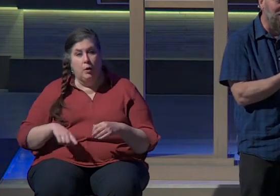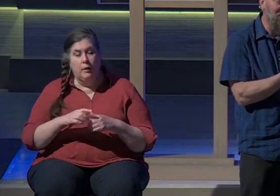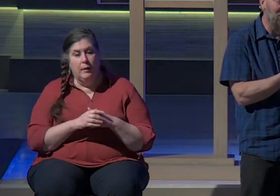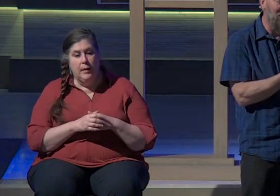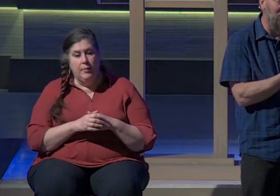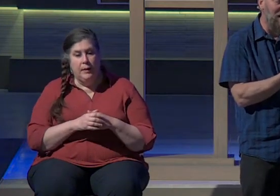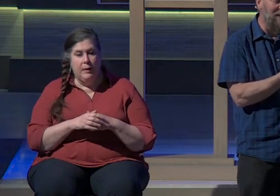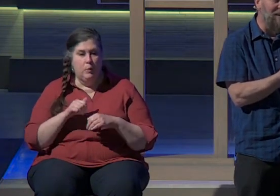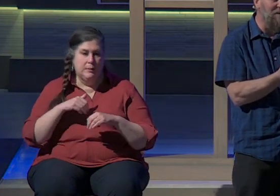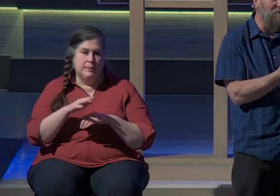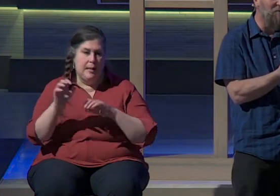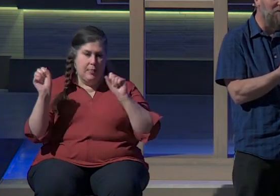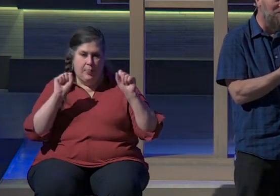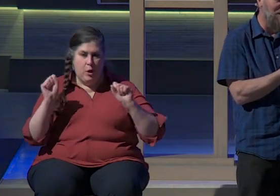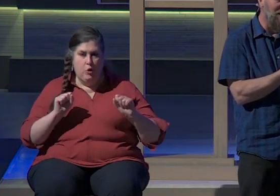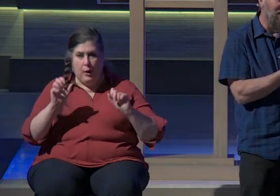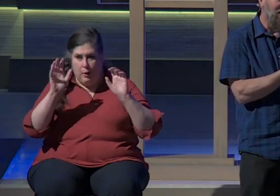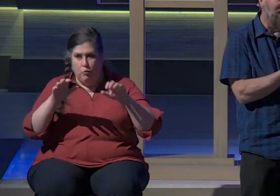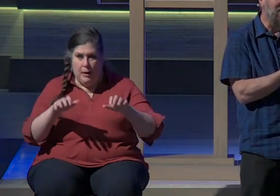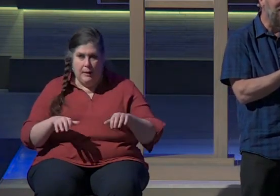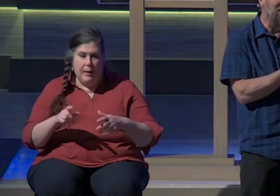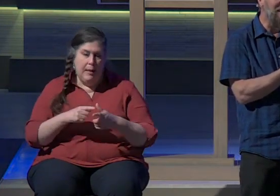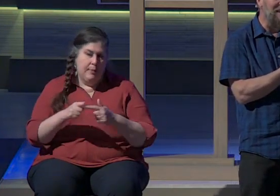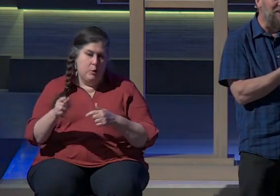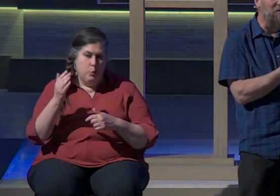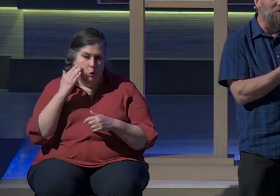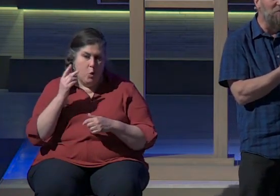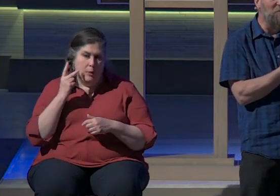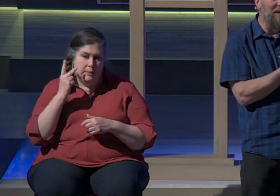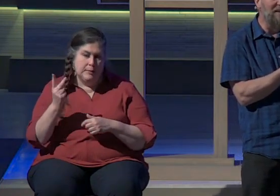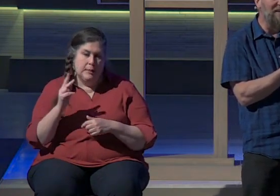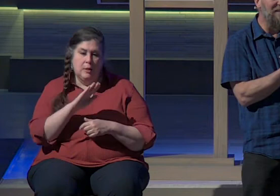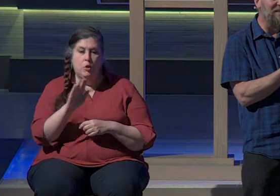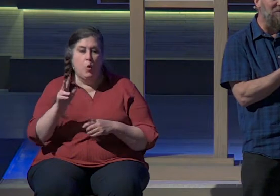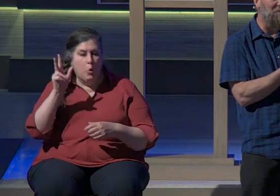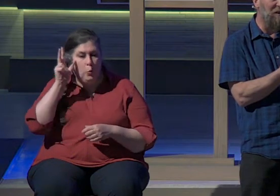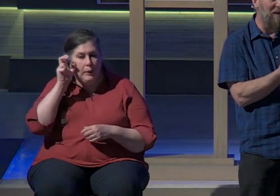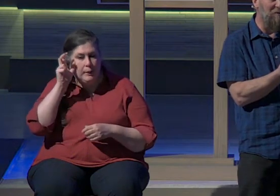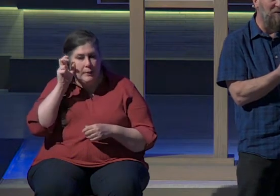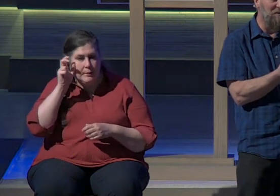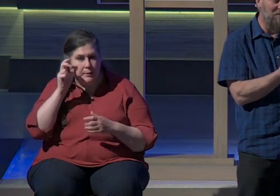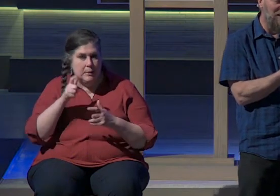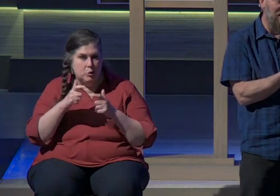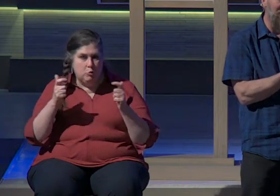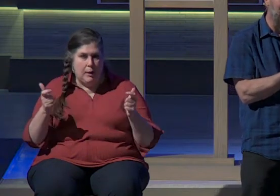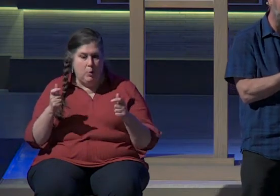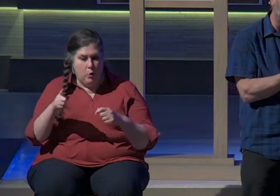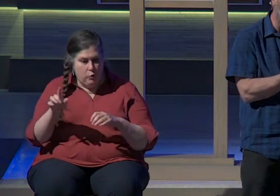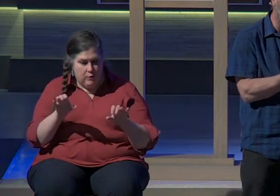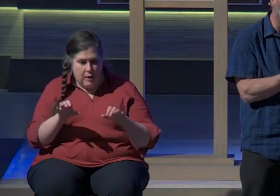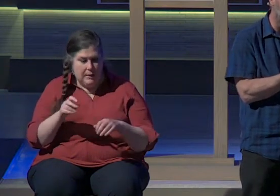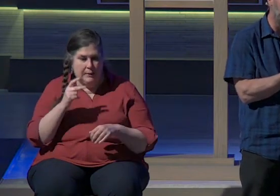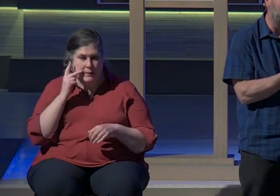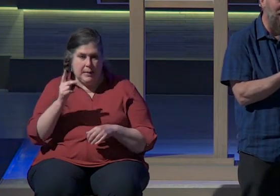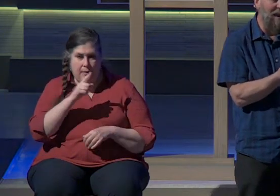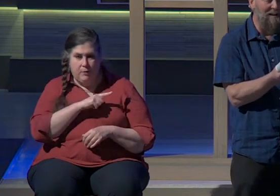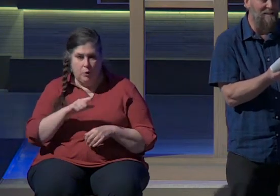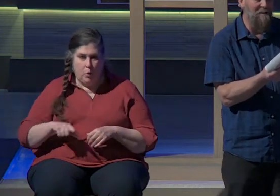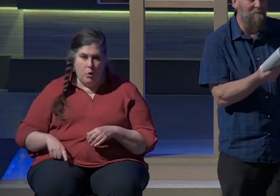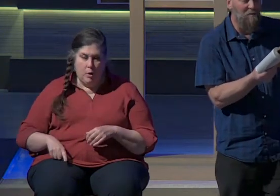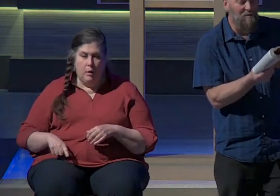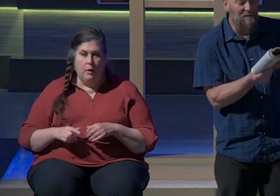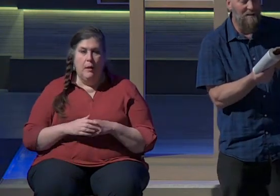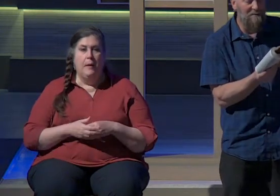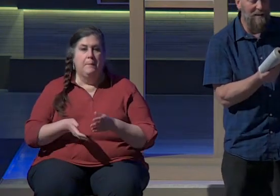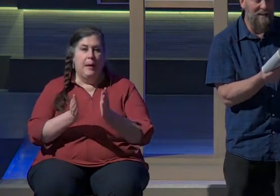send thunder and rain. Then you will know and see that your wickedness is great, what you have done in the sight of the Lord by